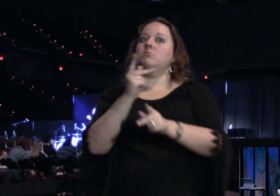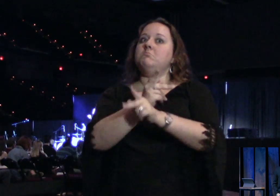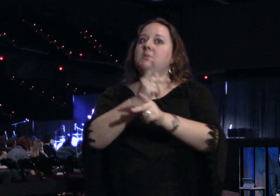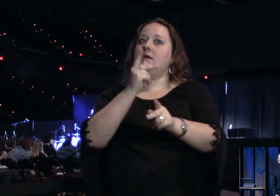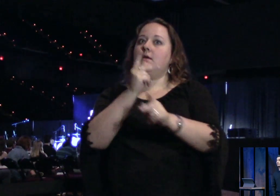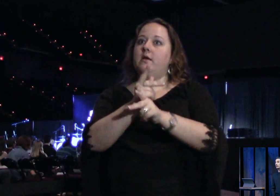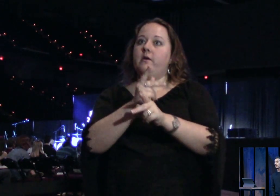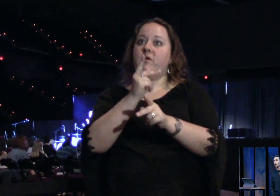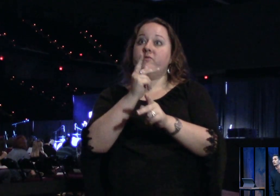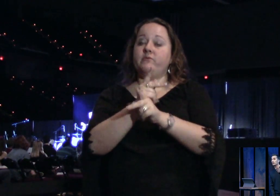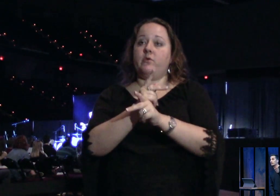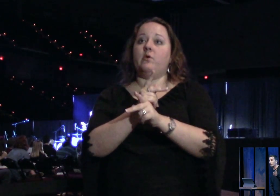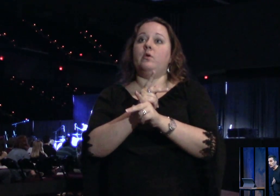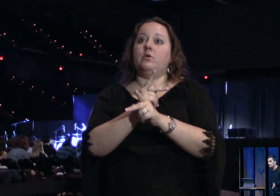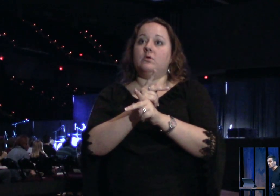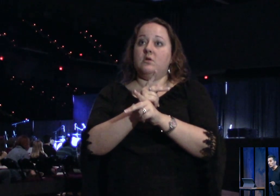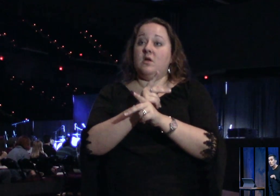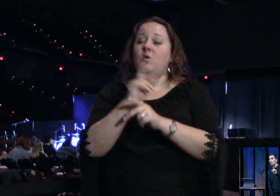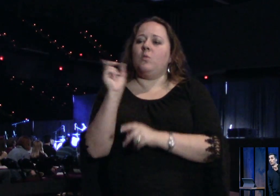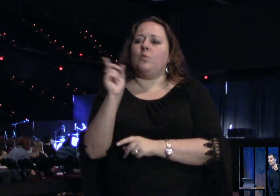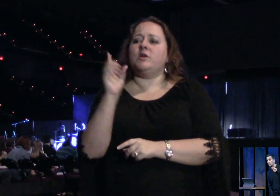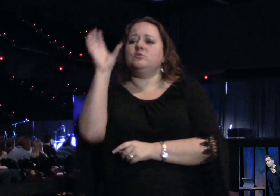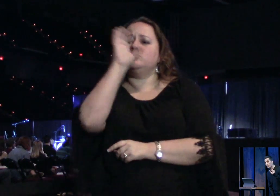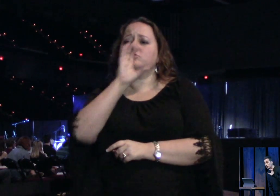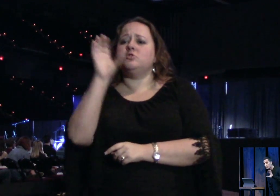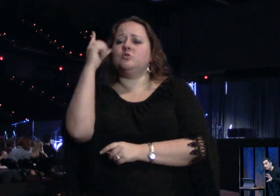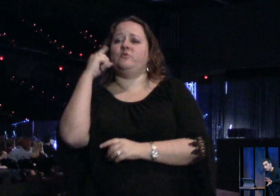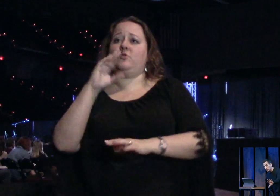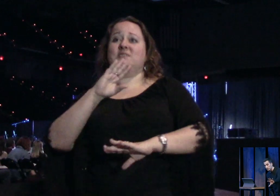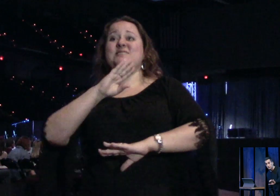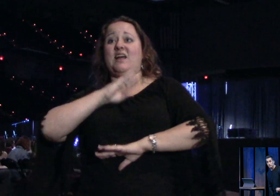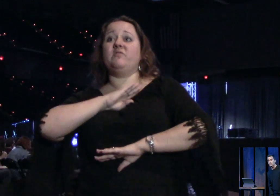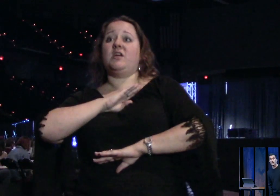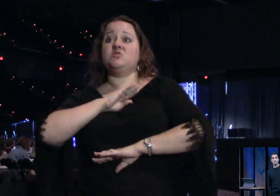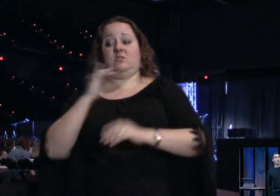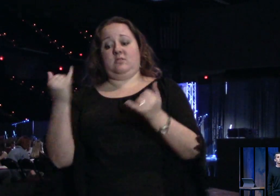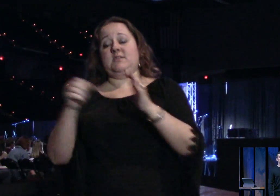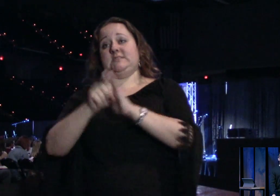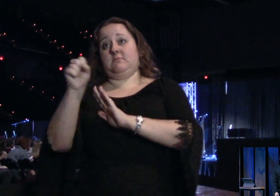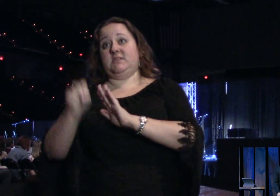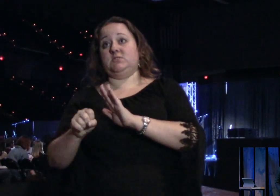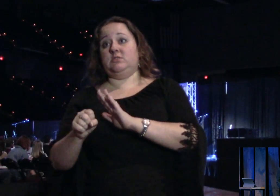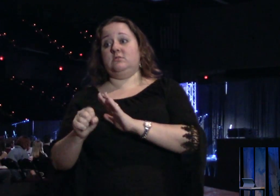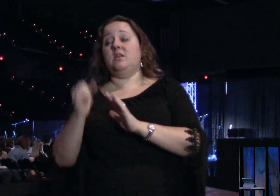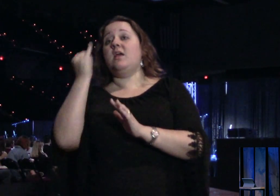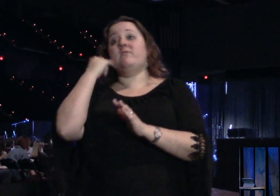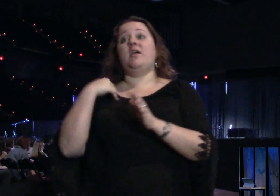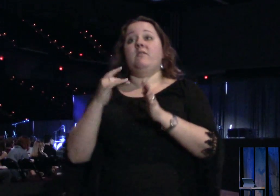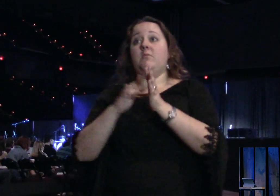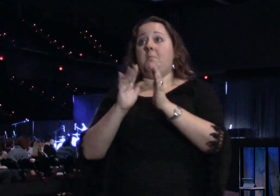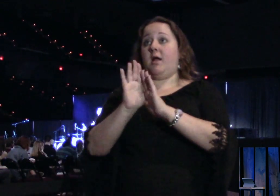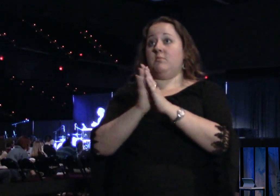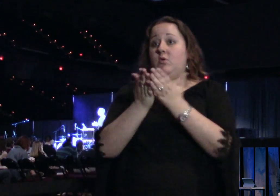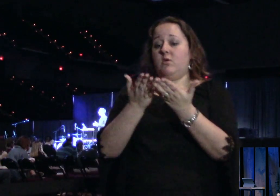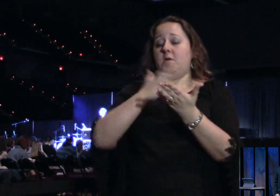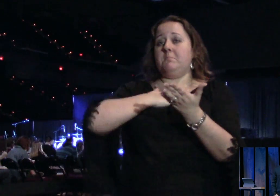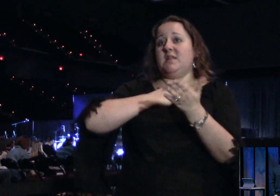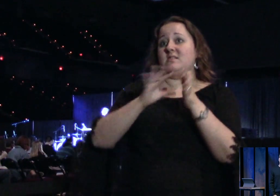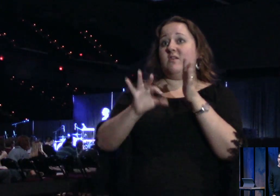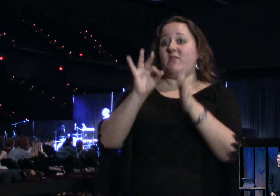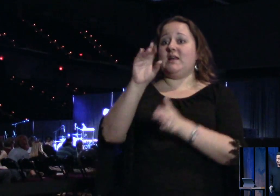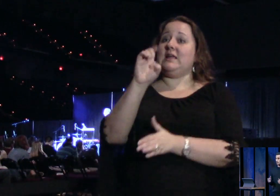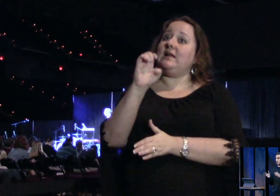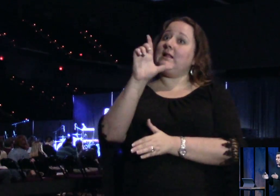So you better be very careful where you search for satisfaction and fulfillment this semester. If you have a